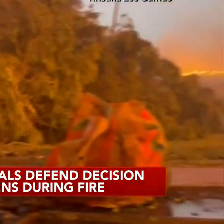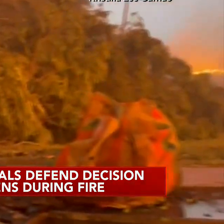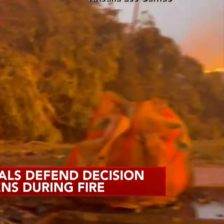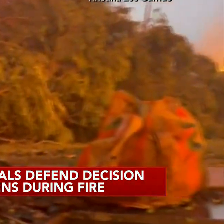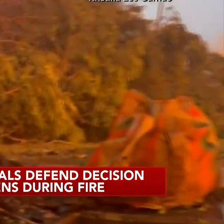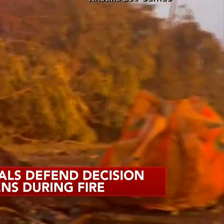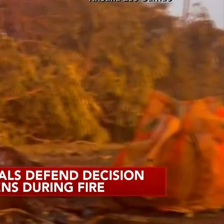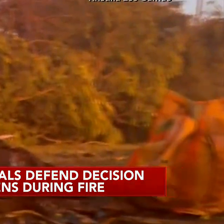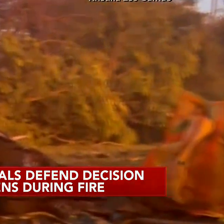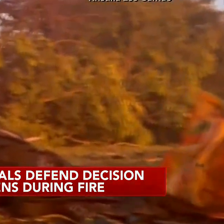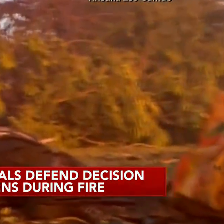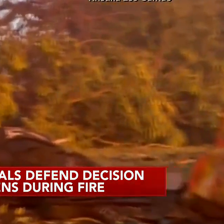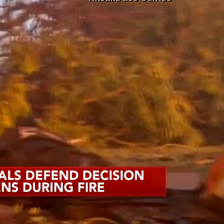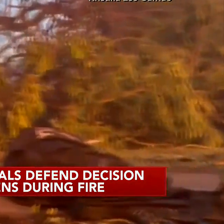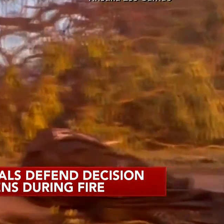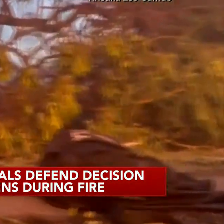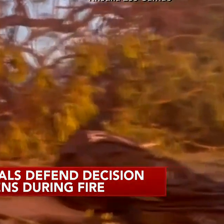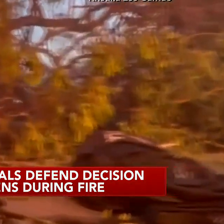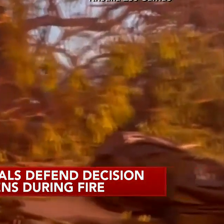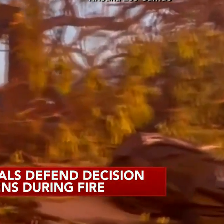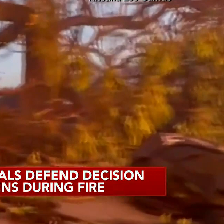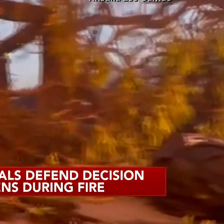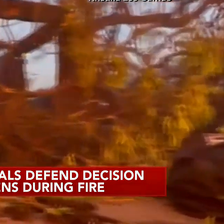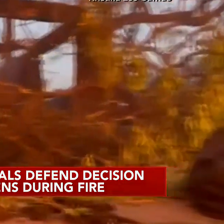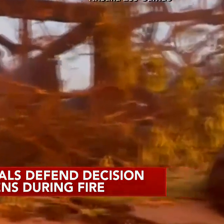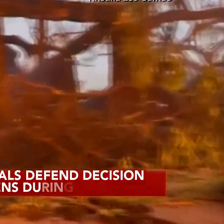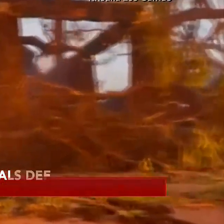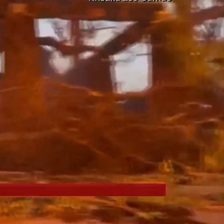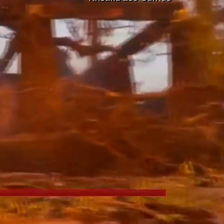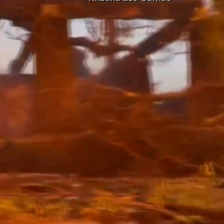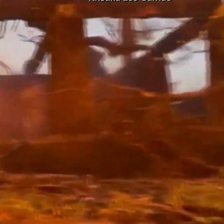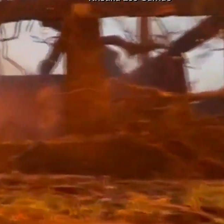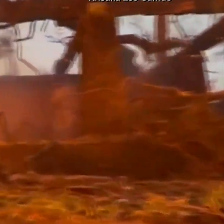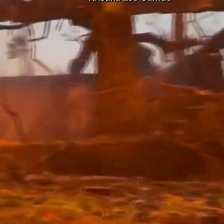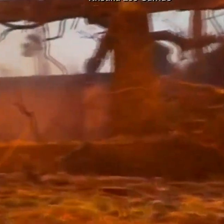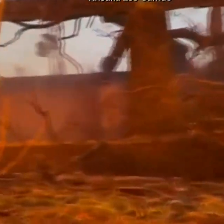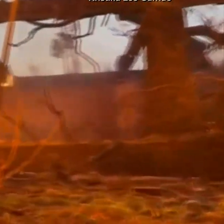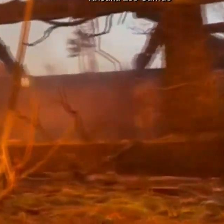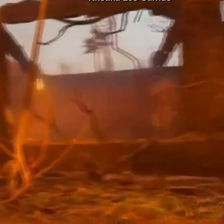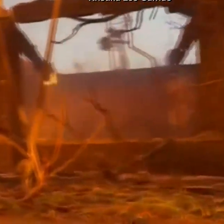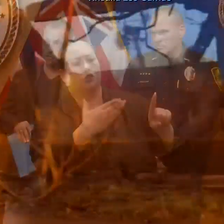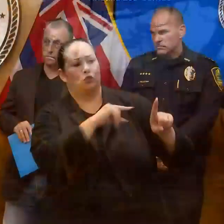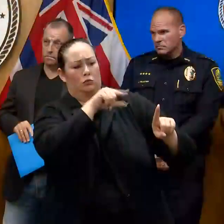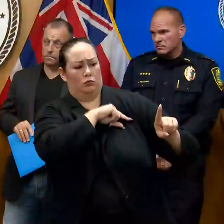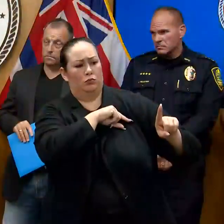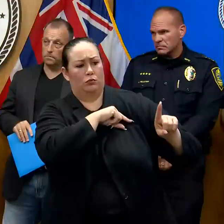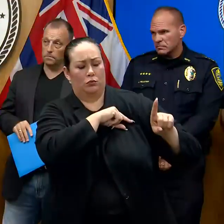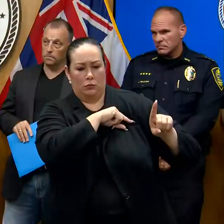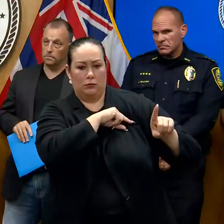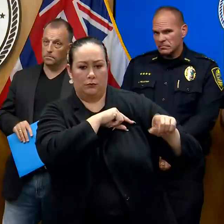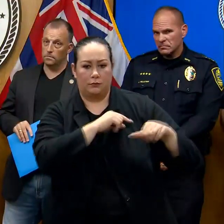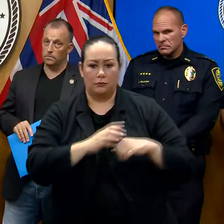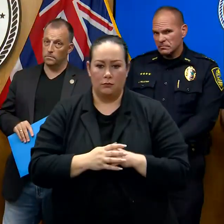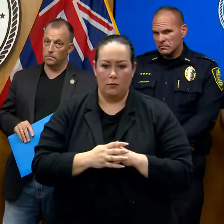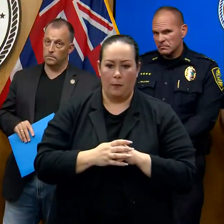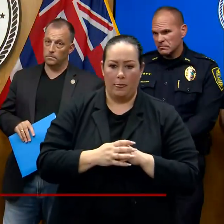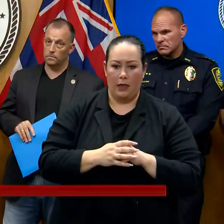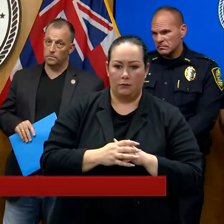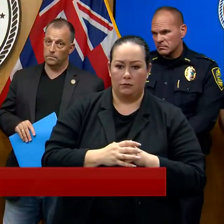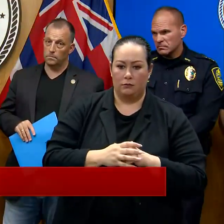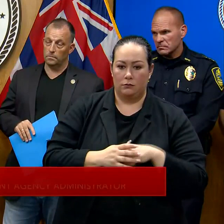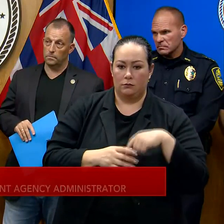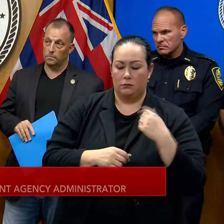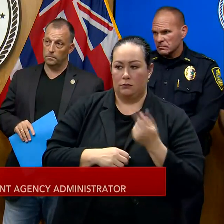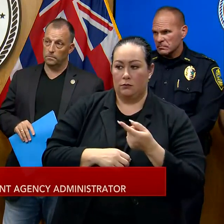ground where the flames were. When asked if he regrets his decision. This is what he said. Do you regret not sounding the